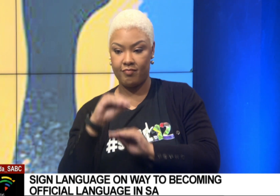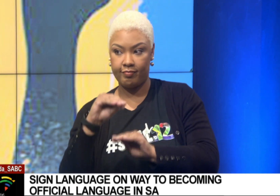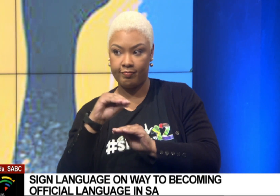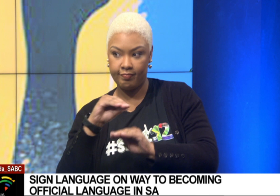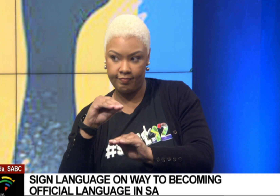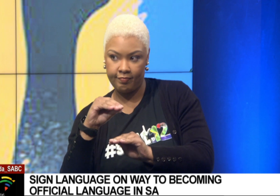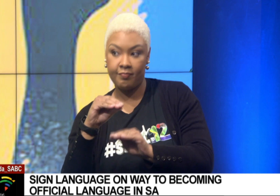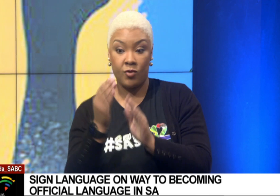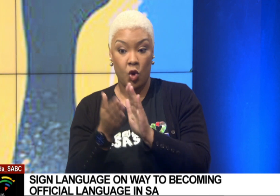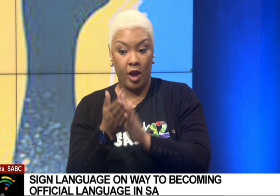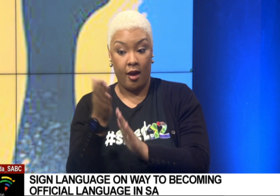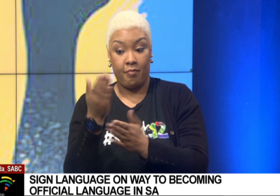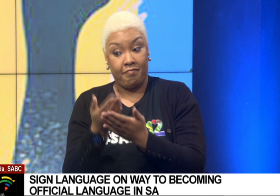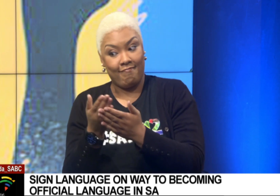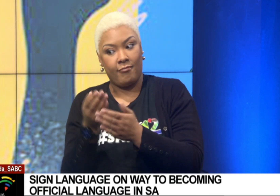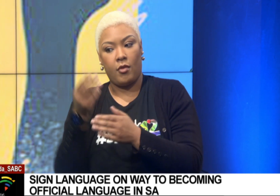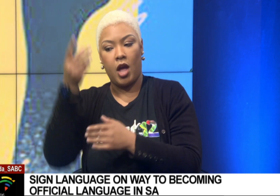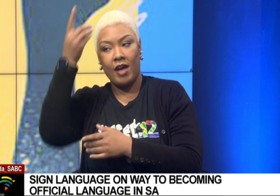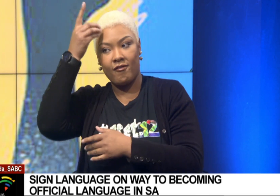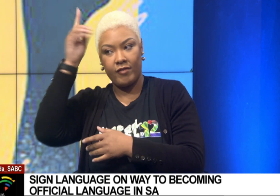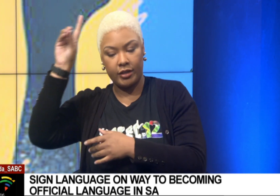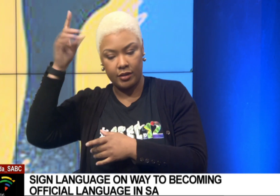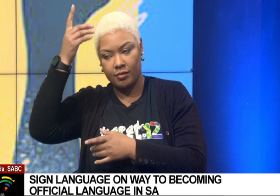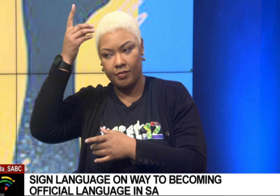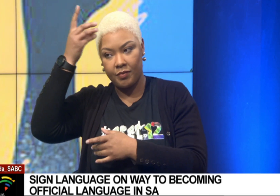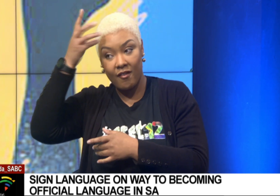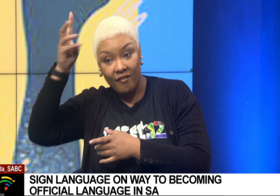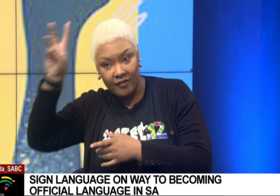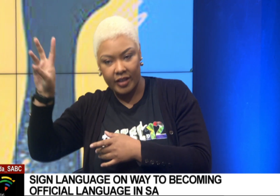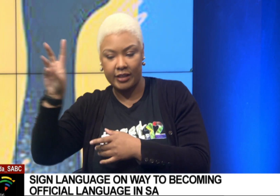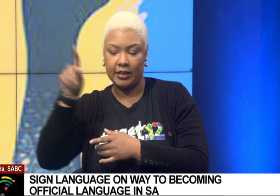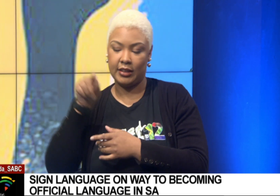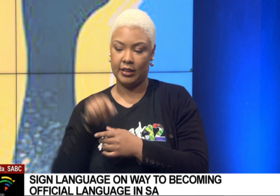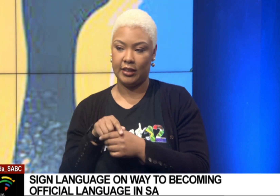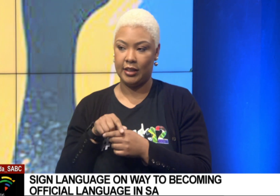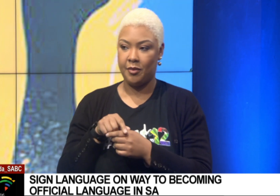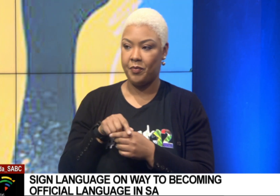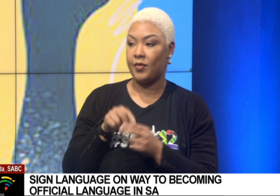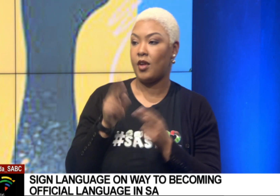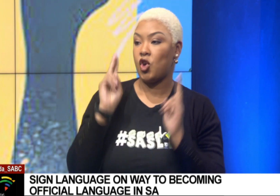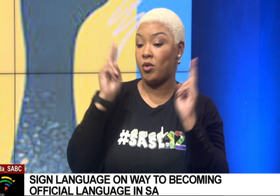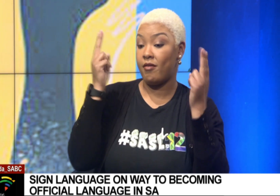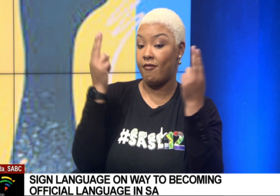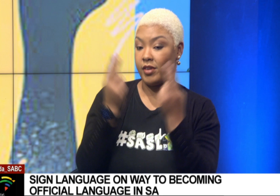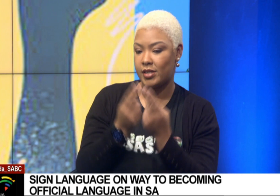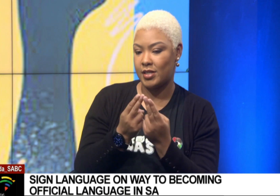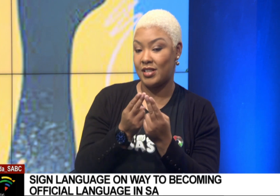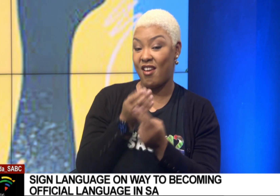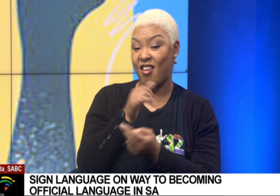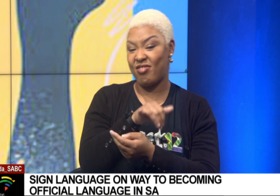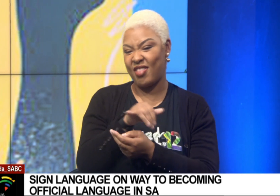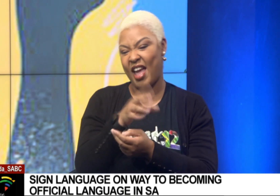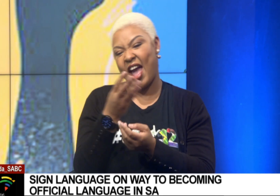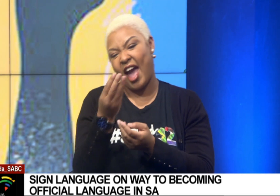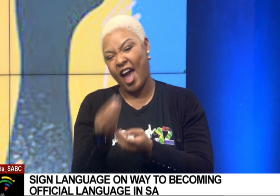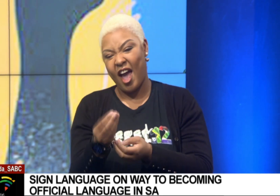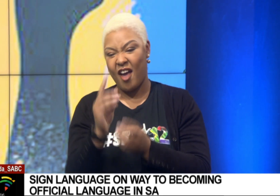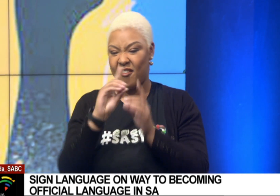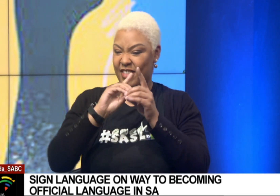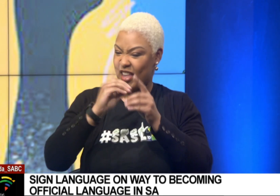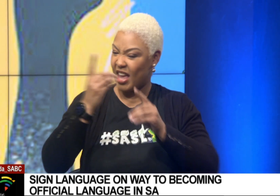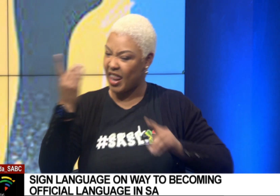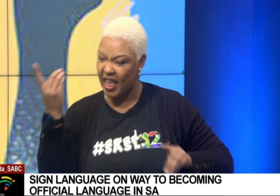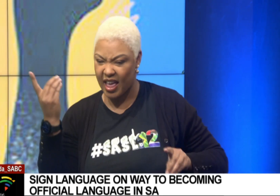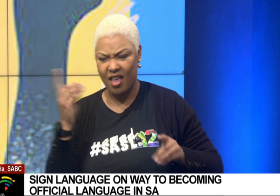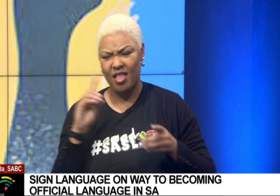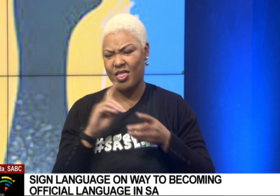more and to go in depth with the structure and to a higher level, then you can go to Wits University. Those are